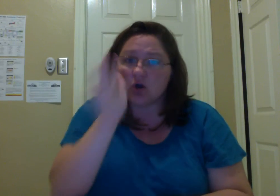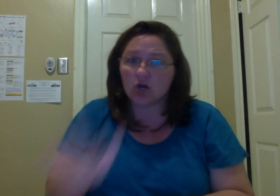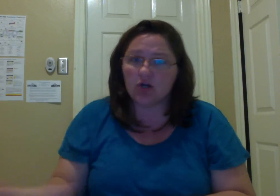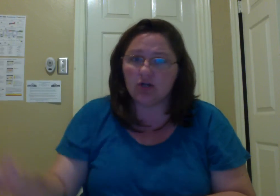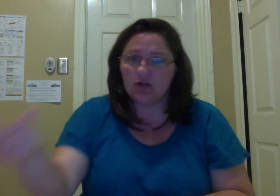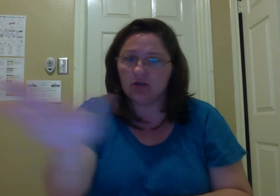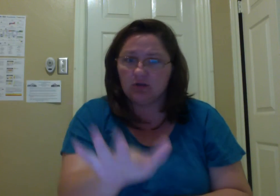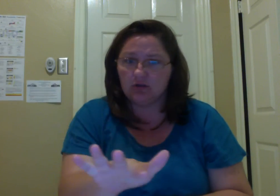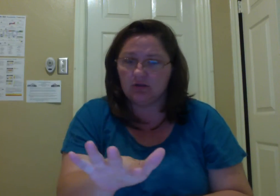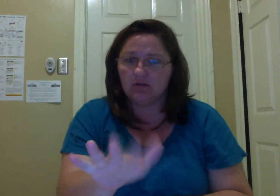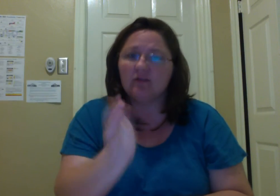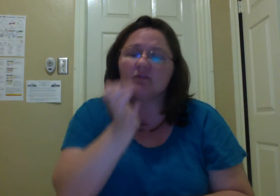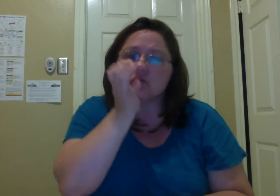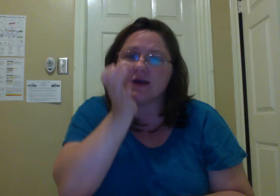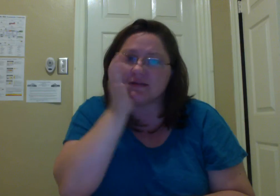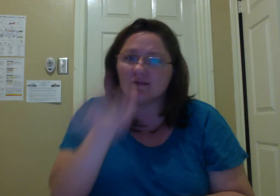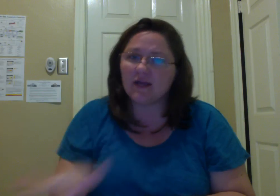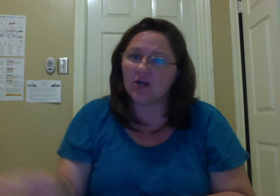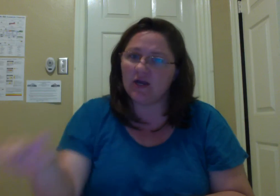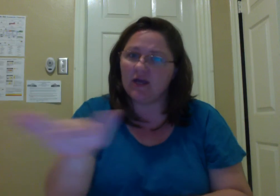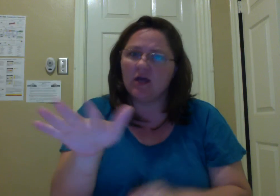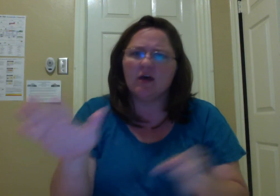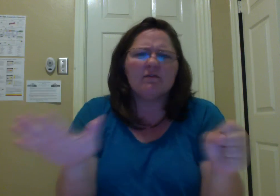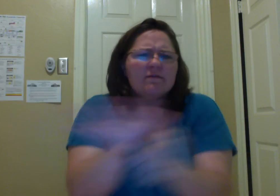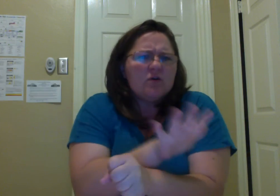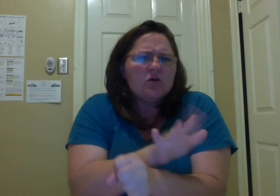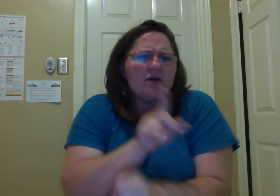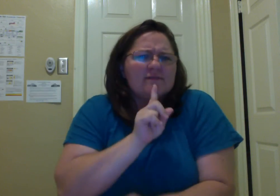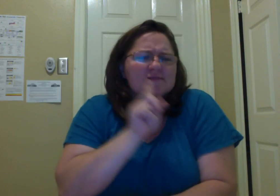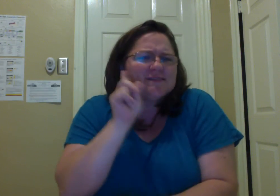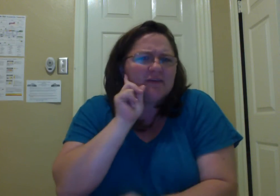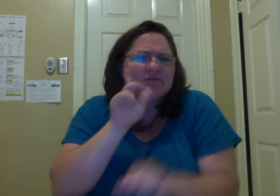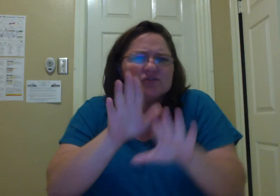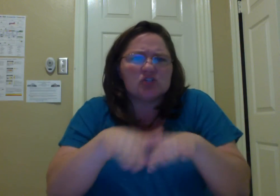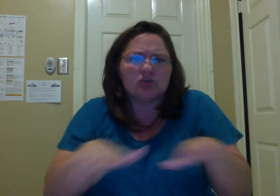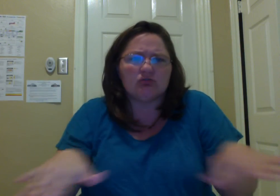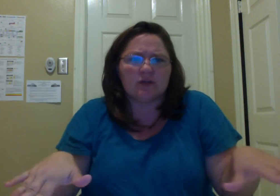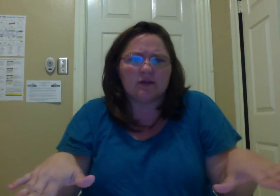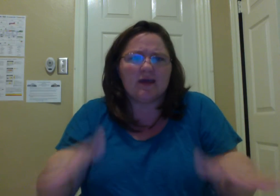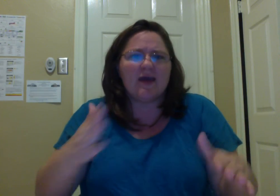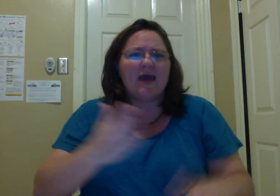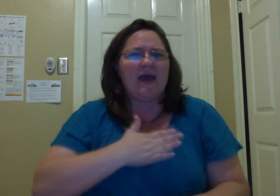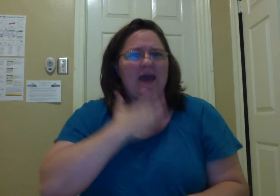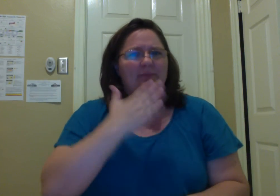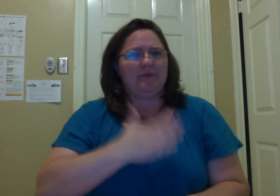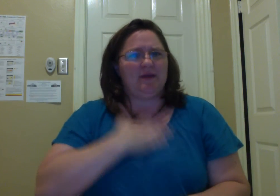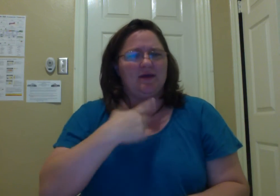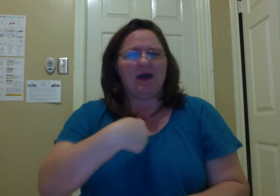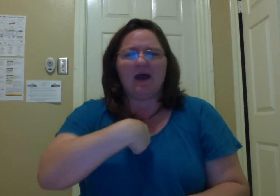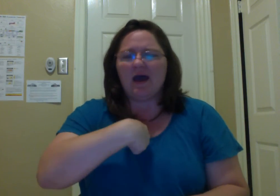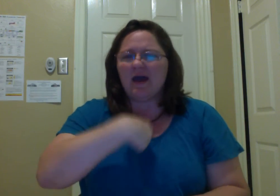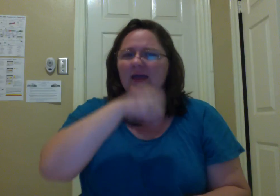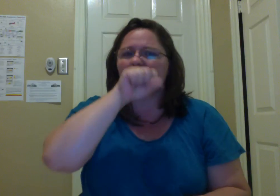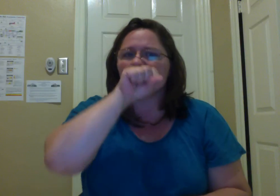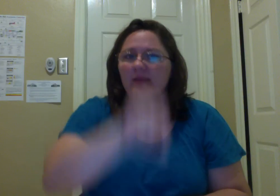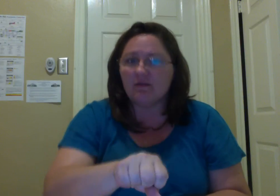yard, it's grass area, full of deaf children. Happy. I love